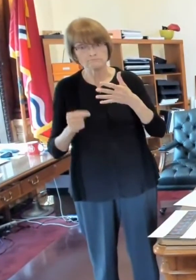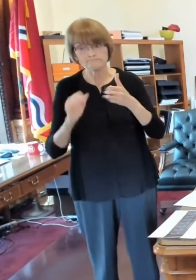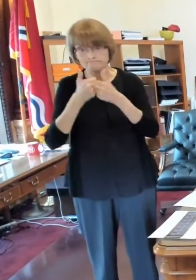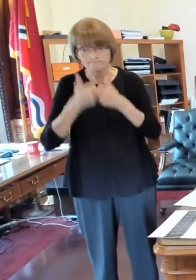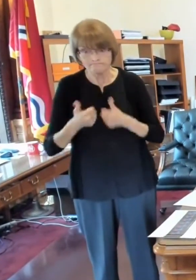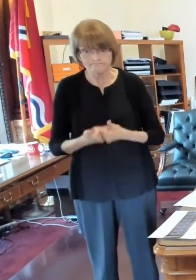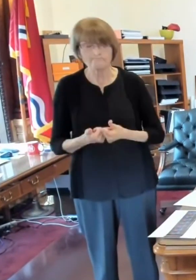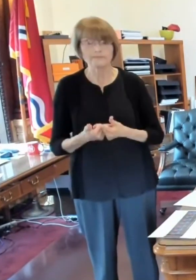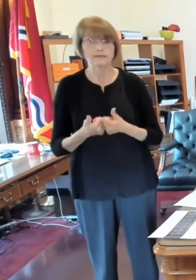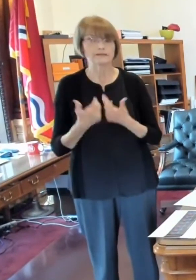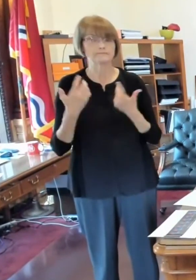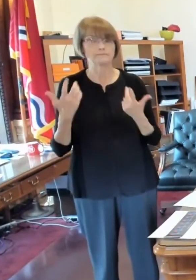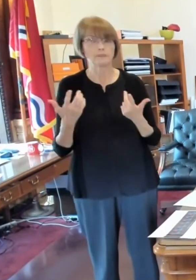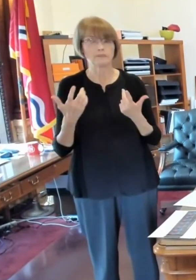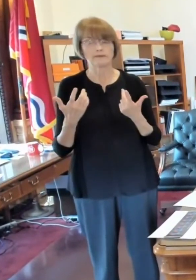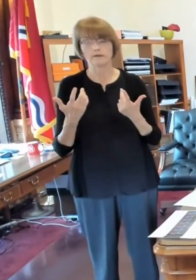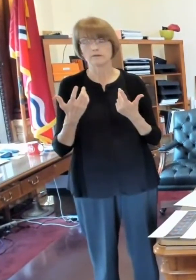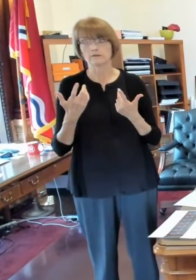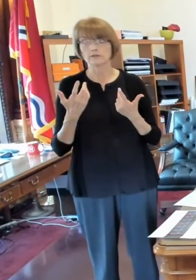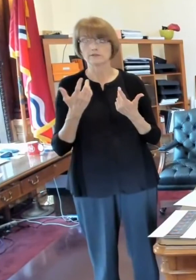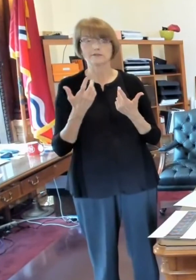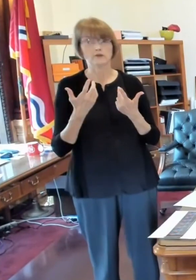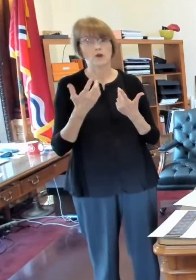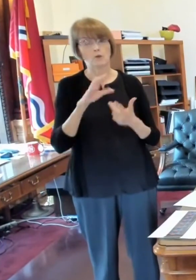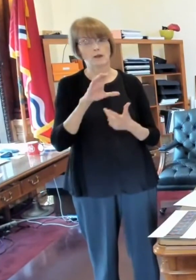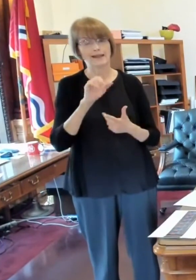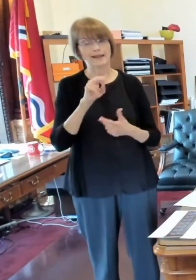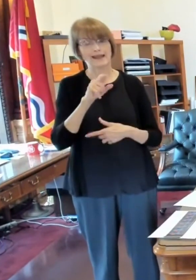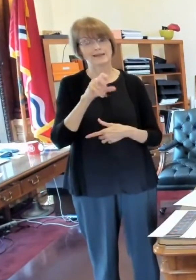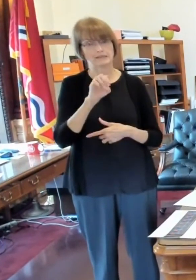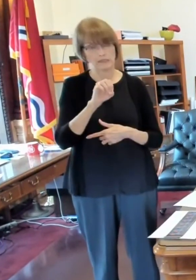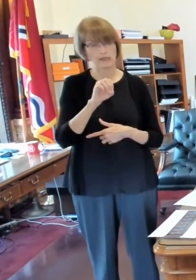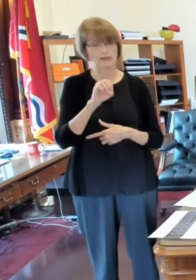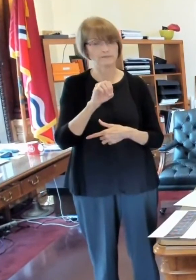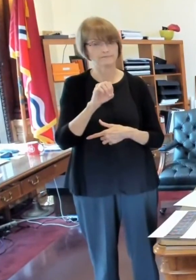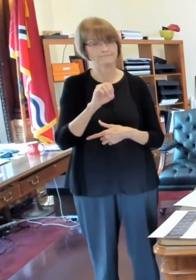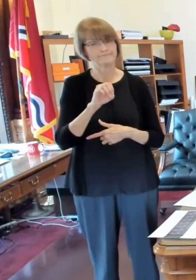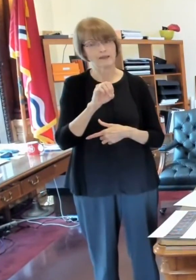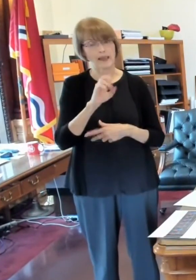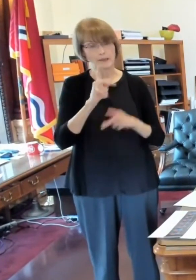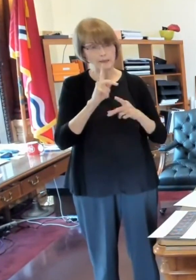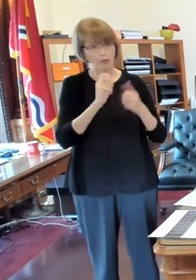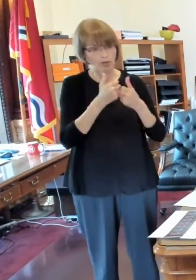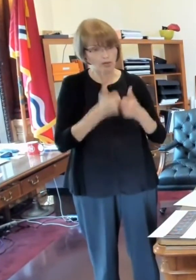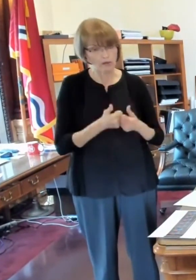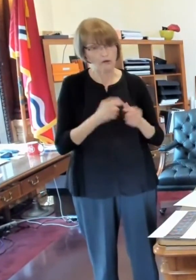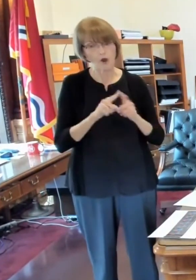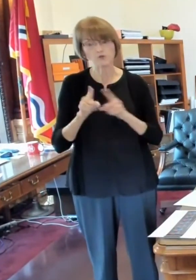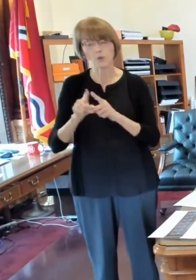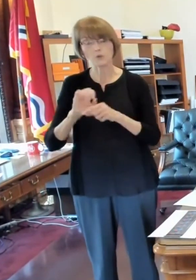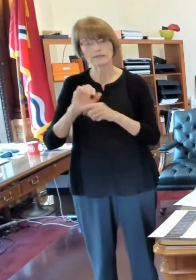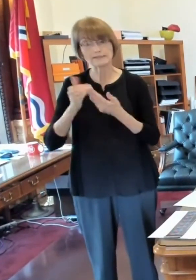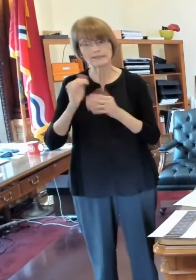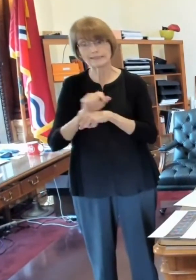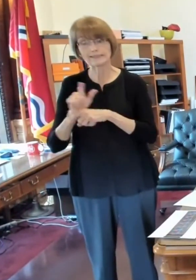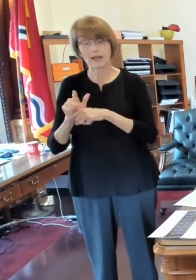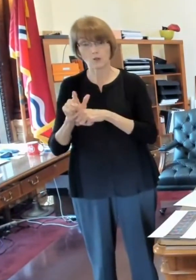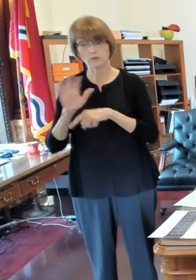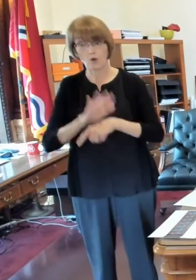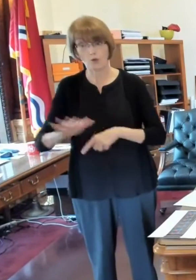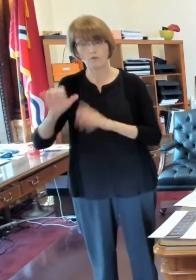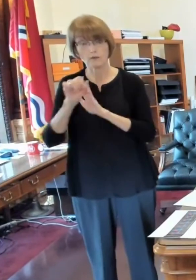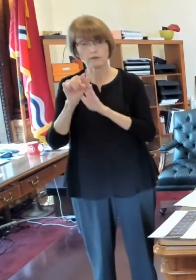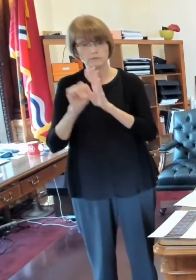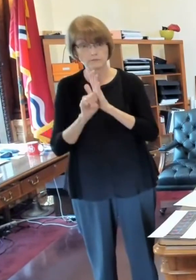tomorrow. Candidate races, as you know, which are very important, but also in the city of St. Louis and across the state,